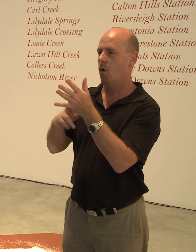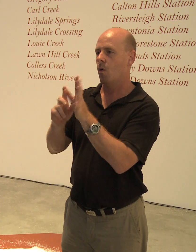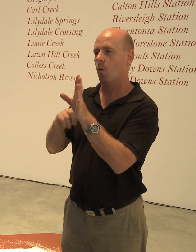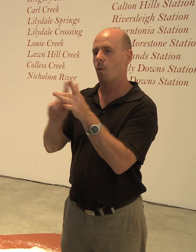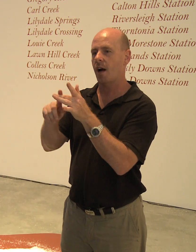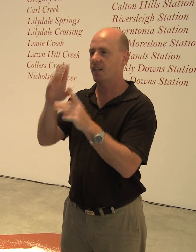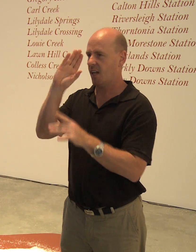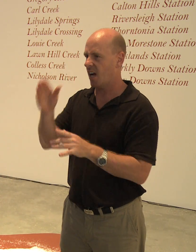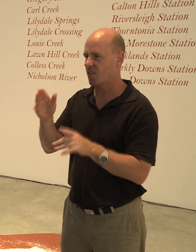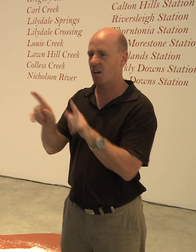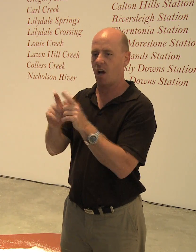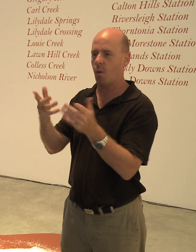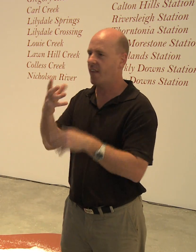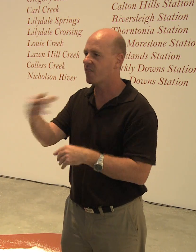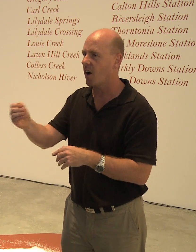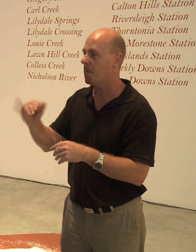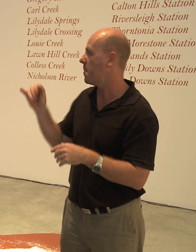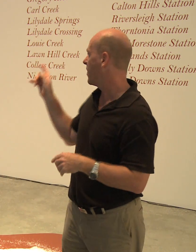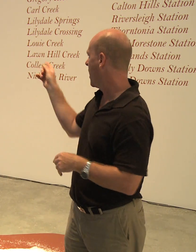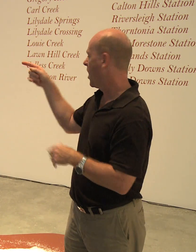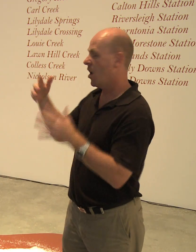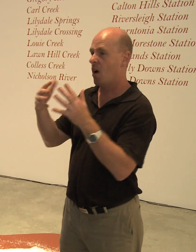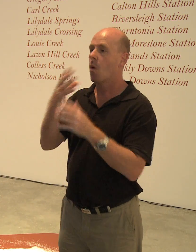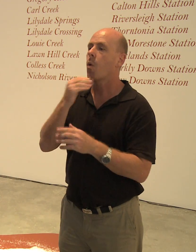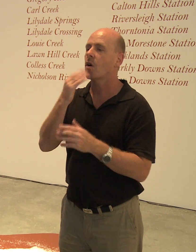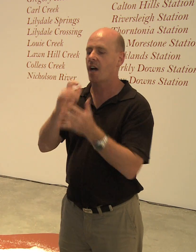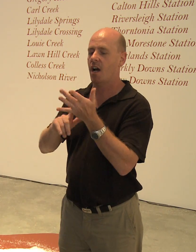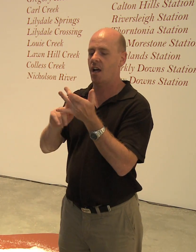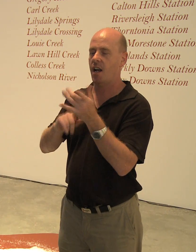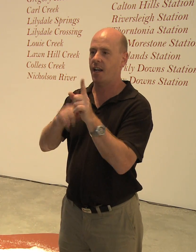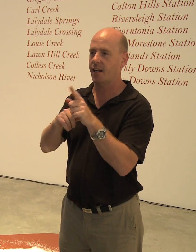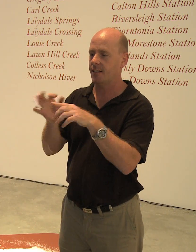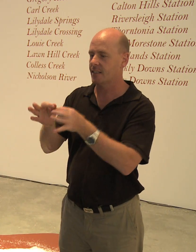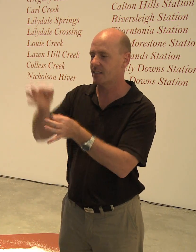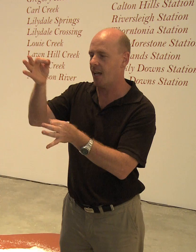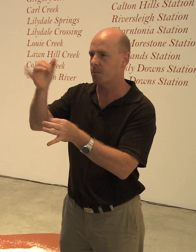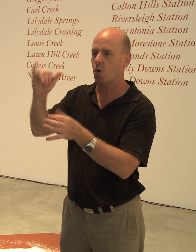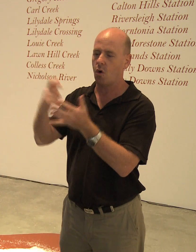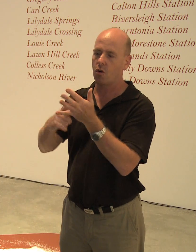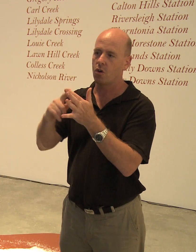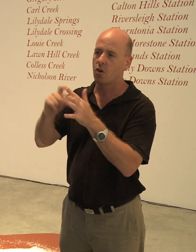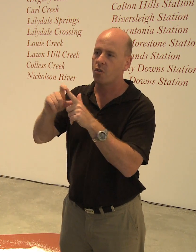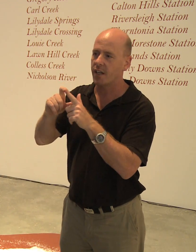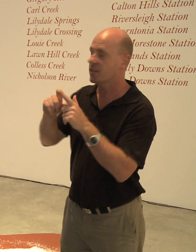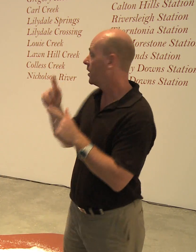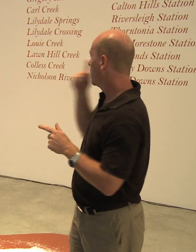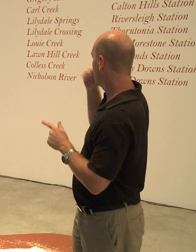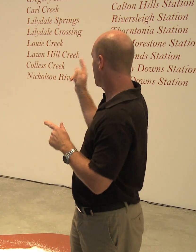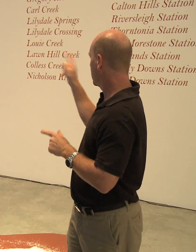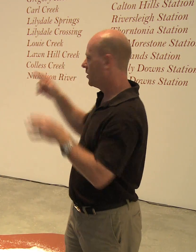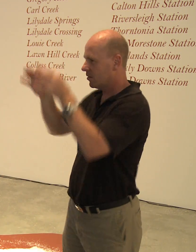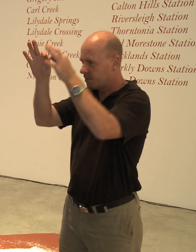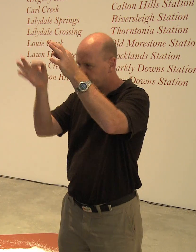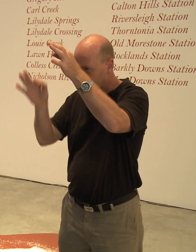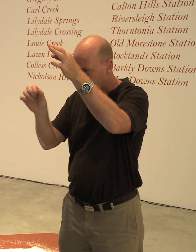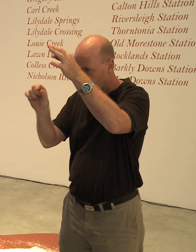they came from. They could have been water lily stems, or they could have been this particular reed here. And as you go further down the nodules, you'll be